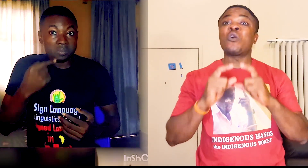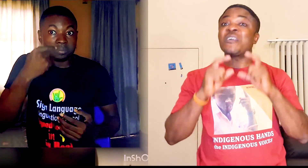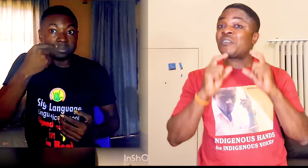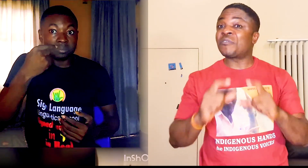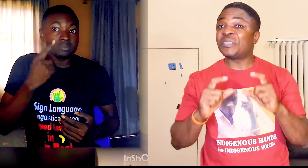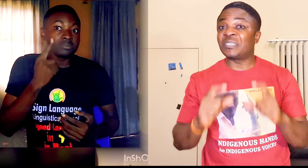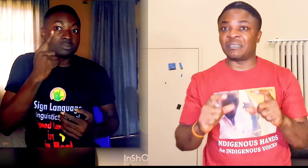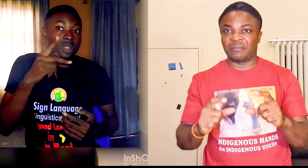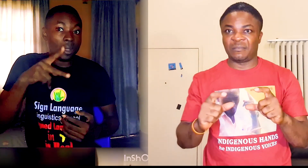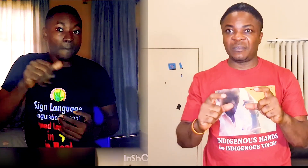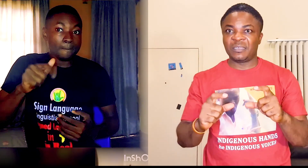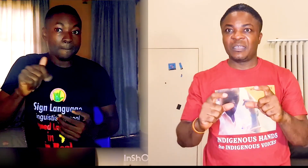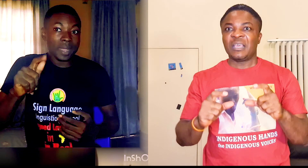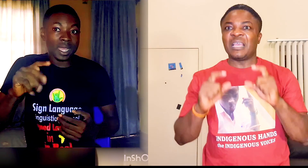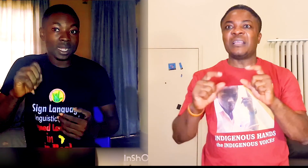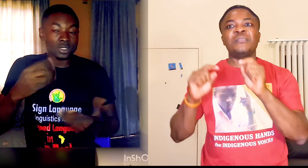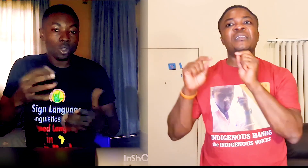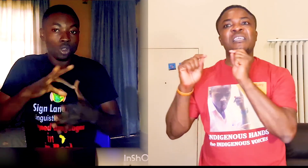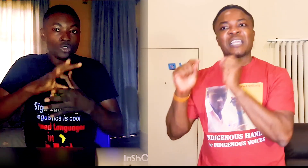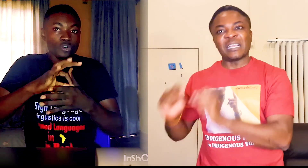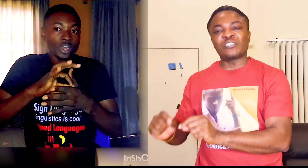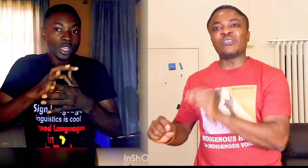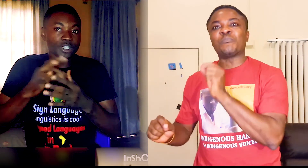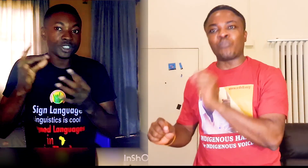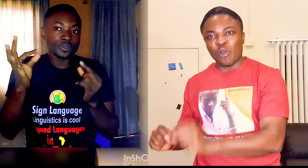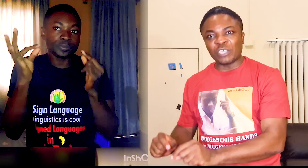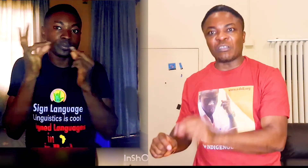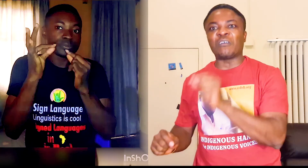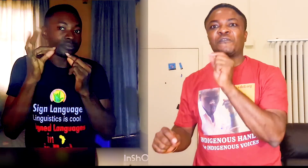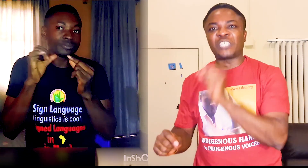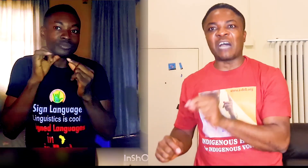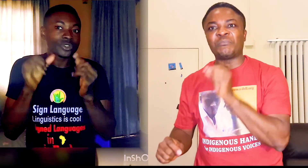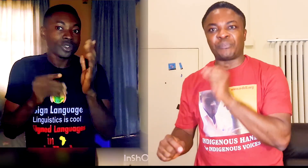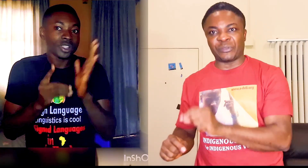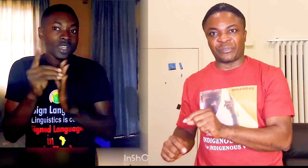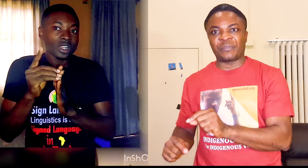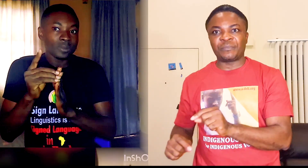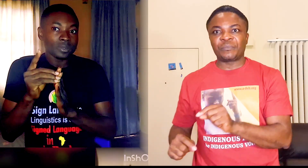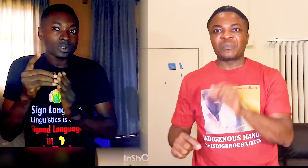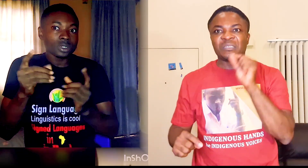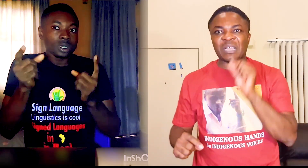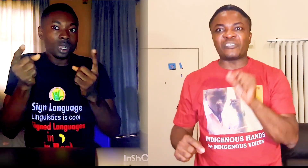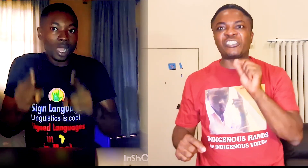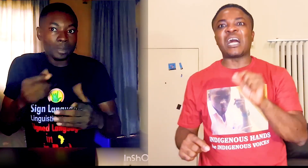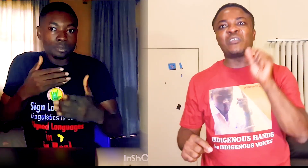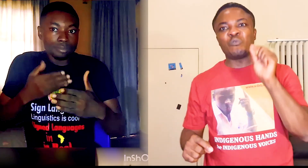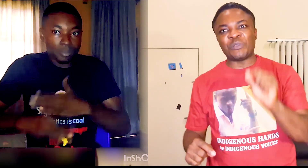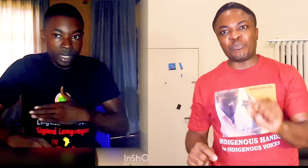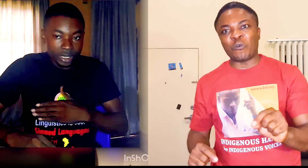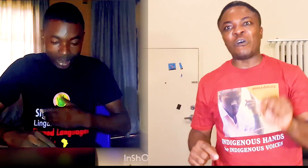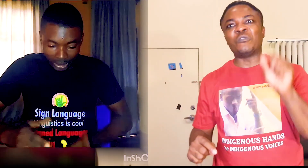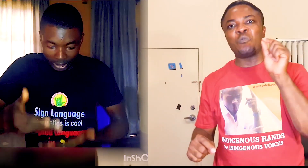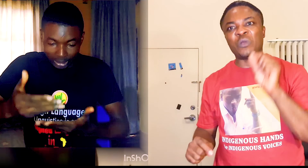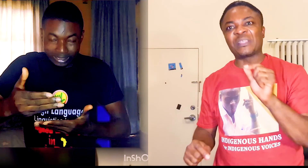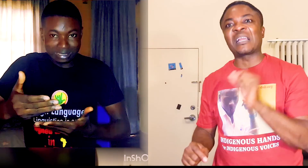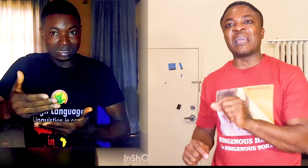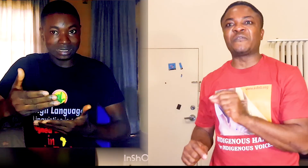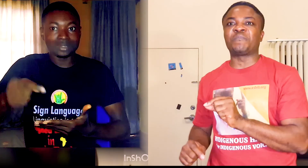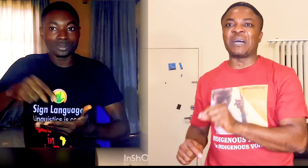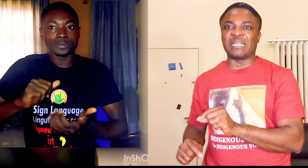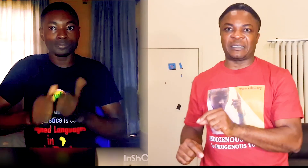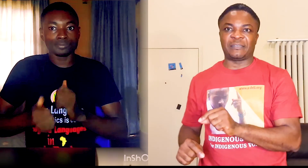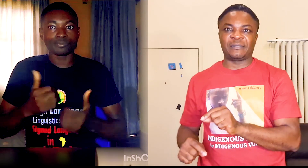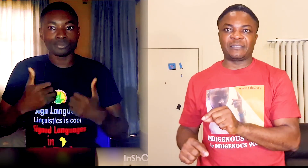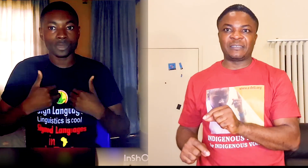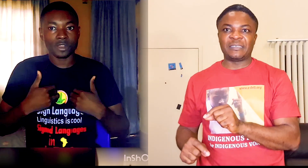for whatever reason, and it gets to the point of childbirth, that child will be born with